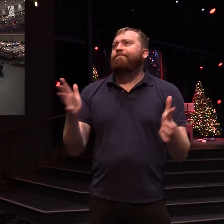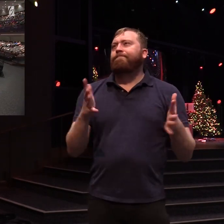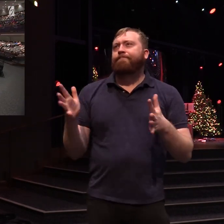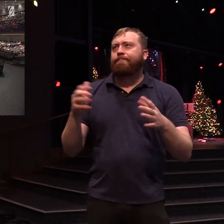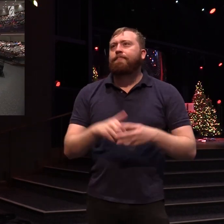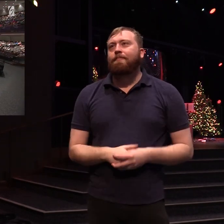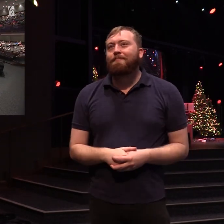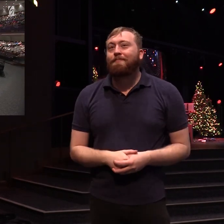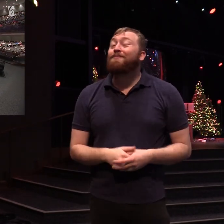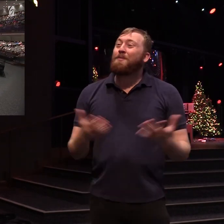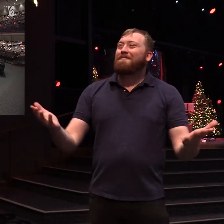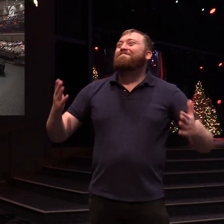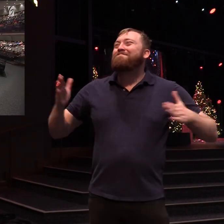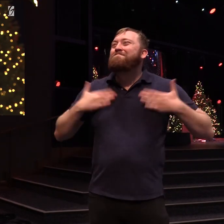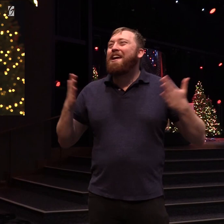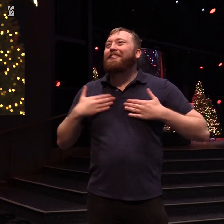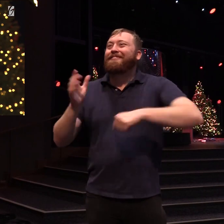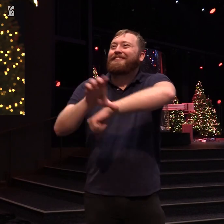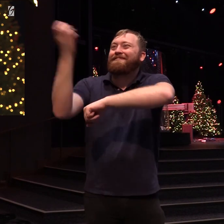So Merry Christmas.